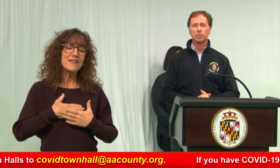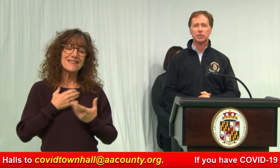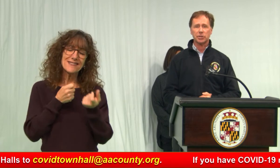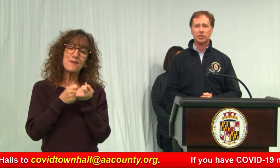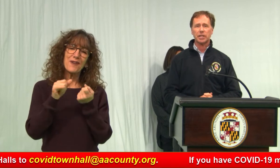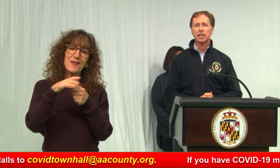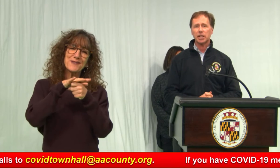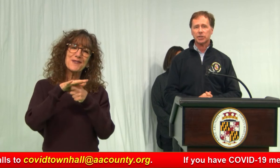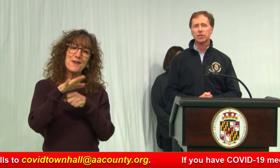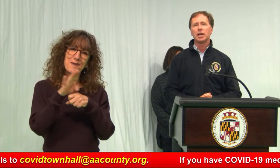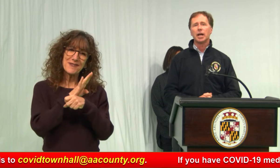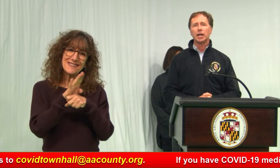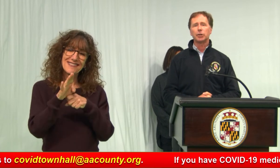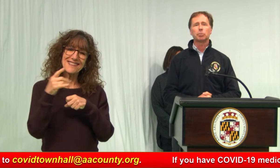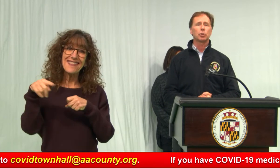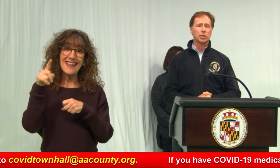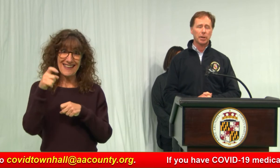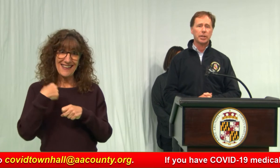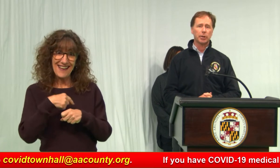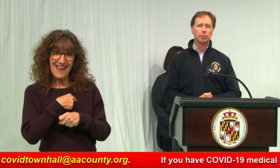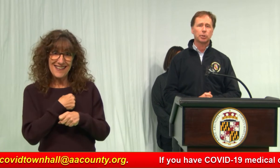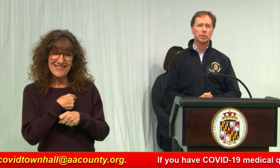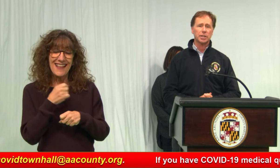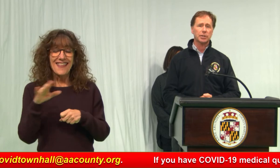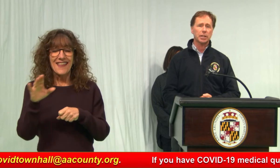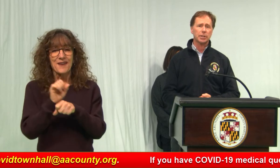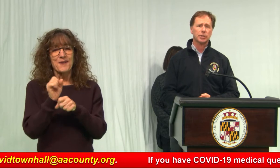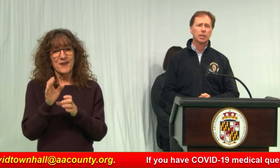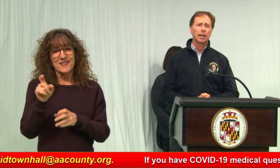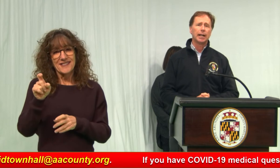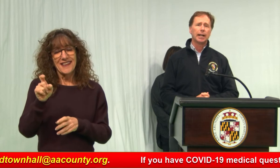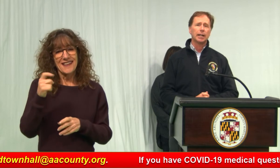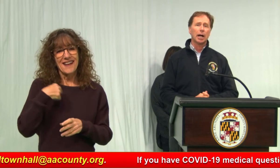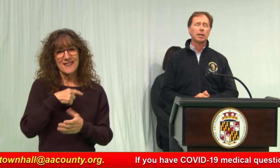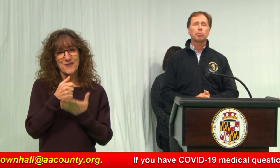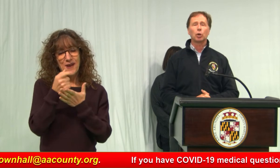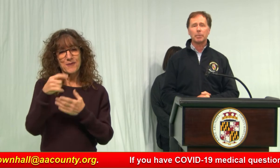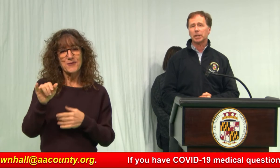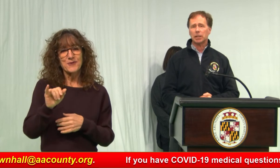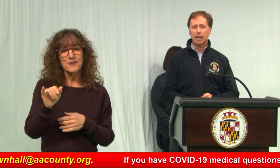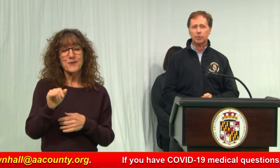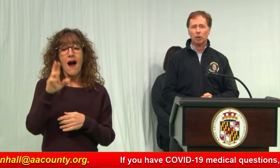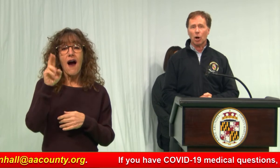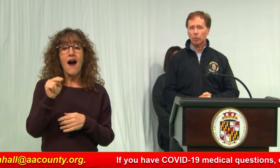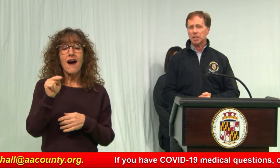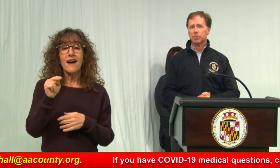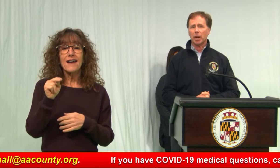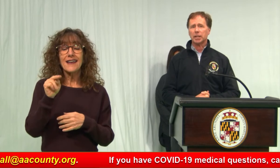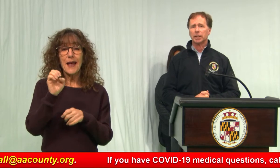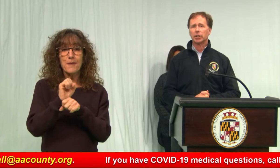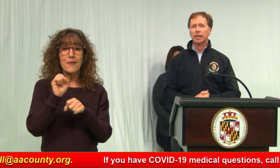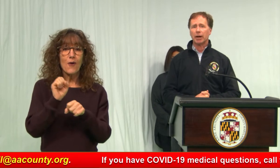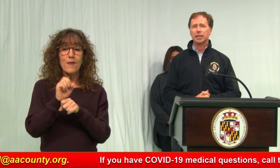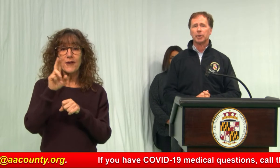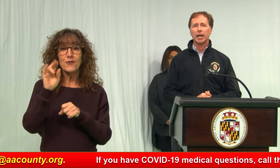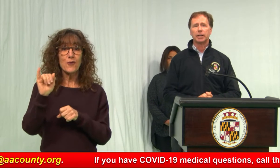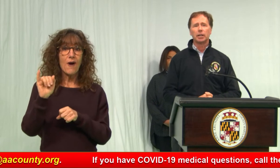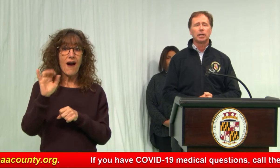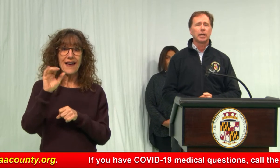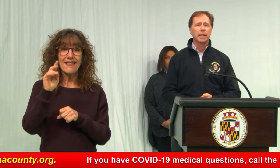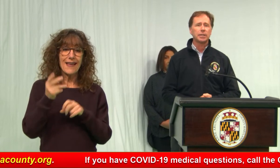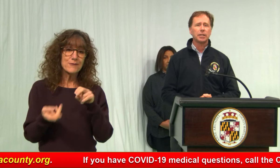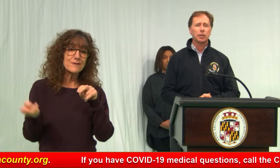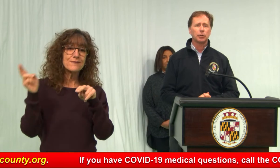these local businesses. They need us, and their employees need us. Unemployment claims are already spiking in our county. We